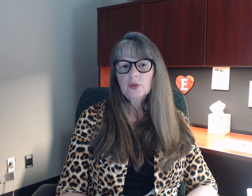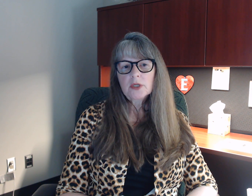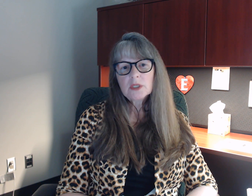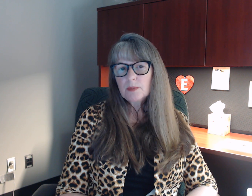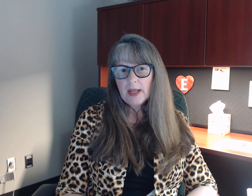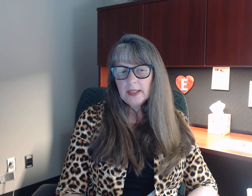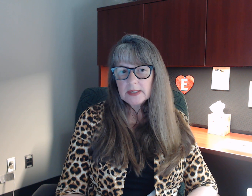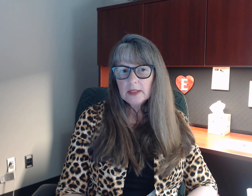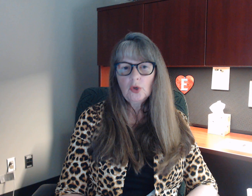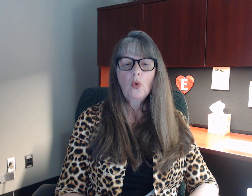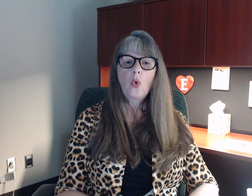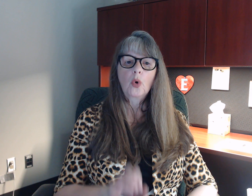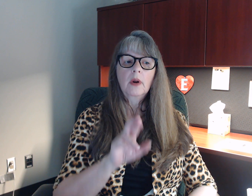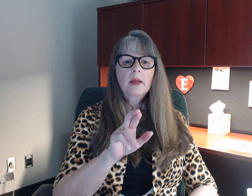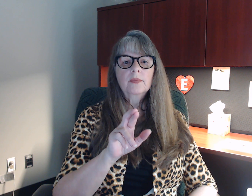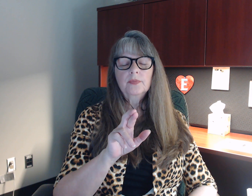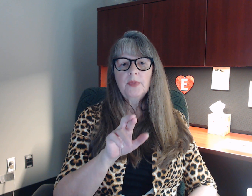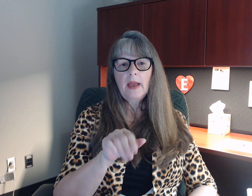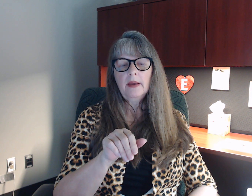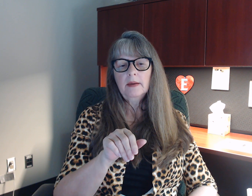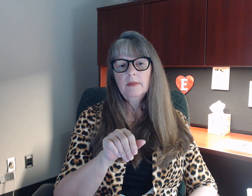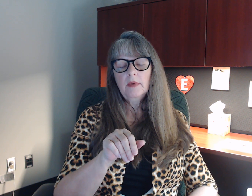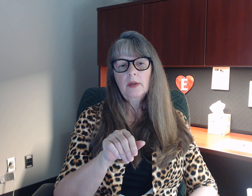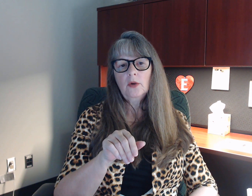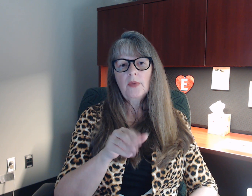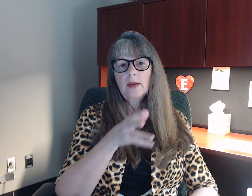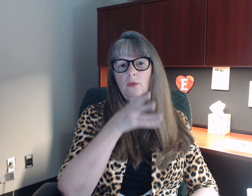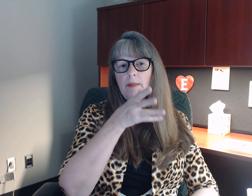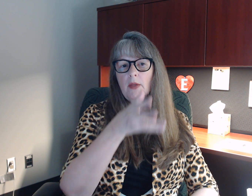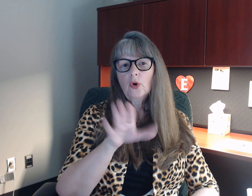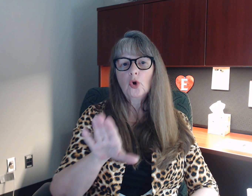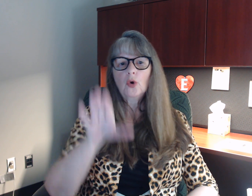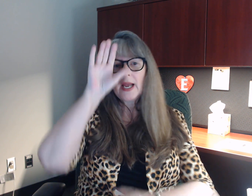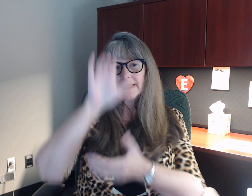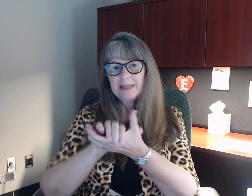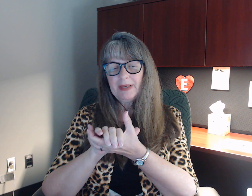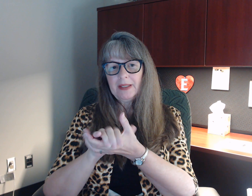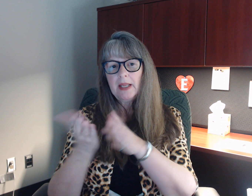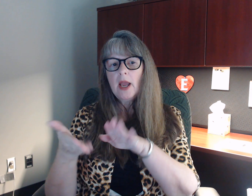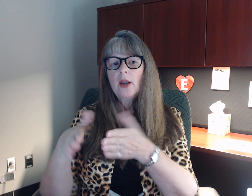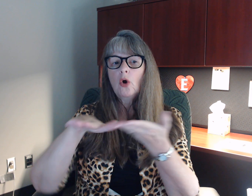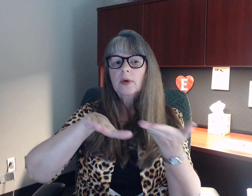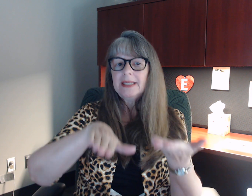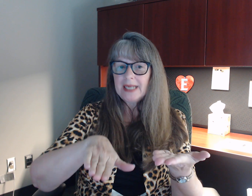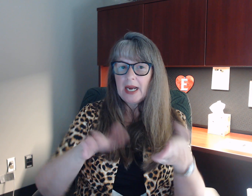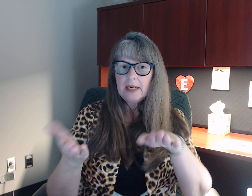just spell it, or that that grandmother, her husband had already died.